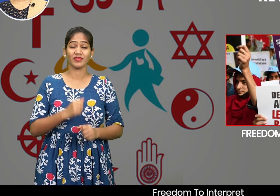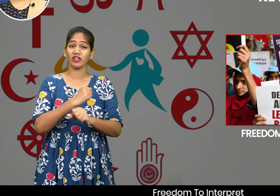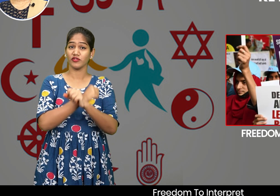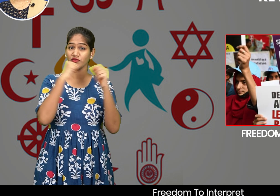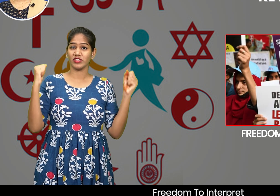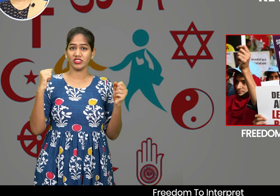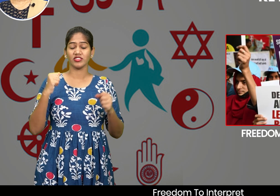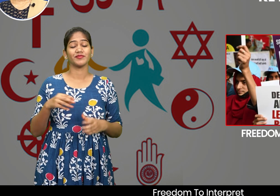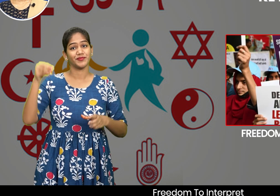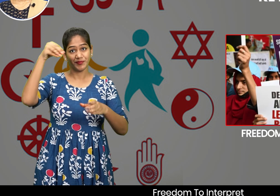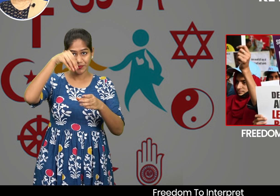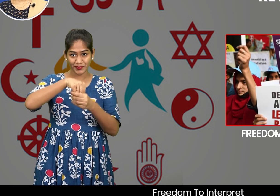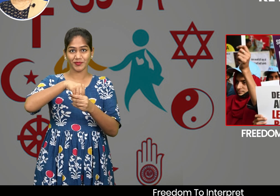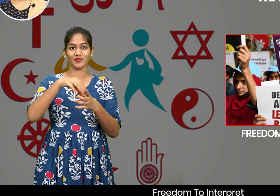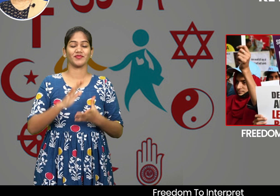Freedom to interpret,